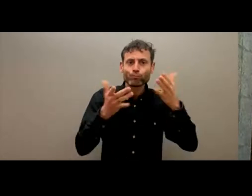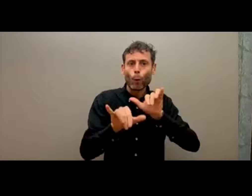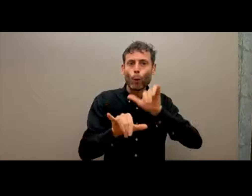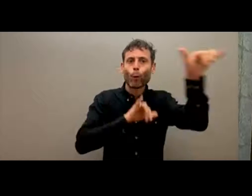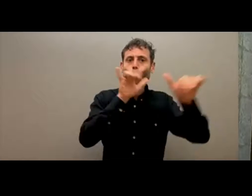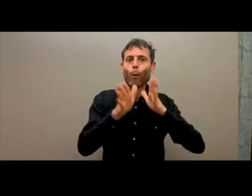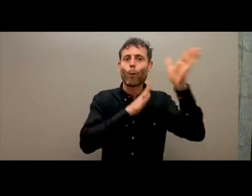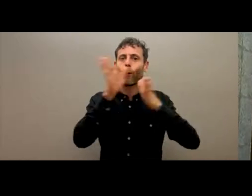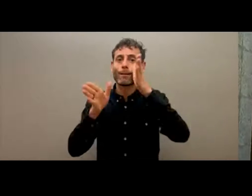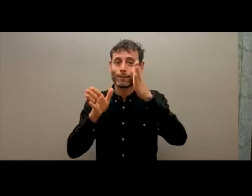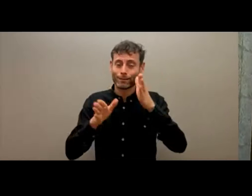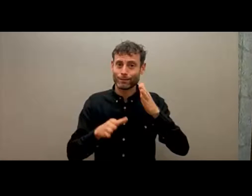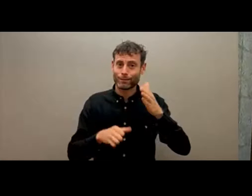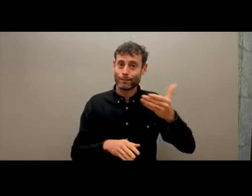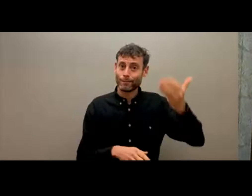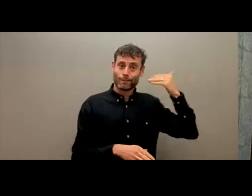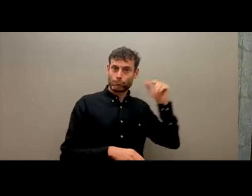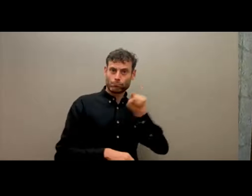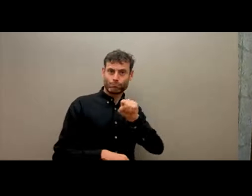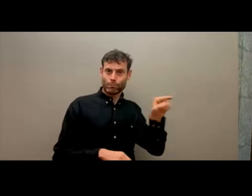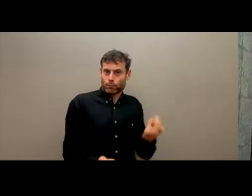the session now later on.